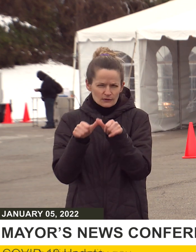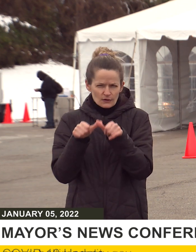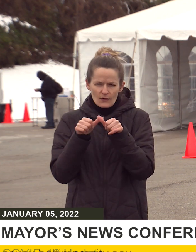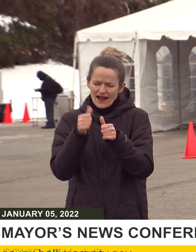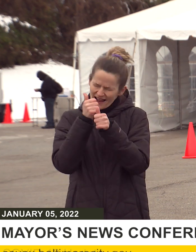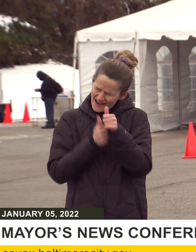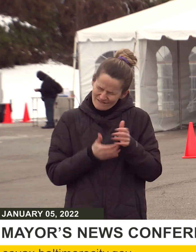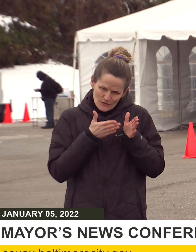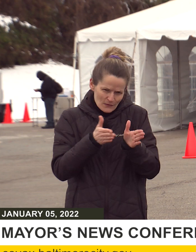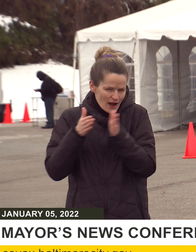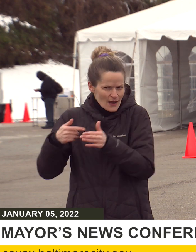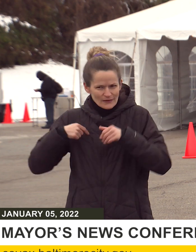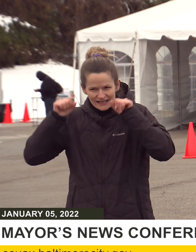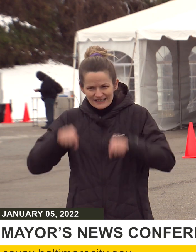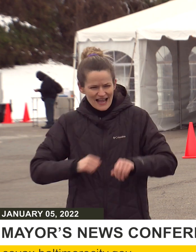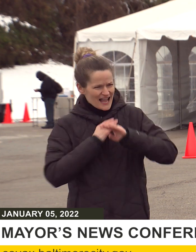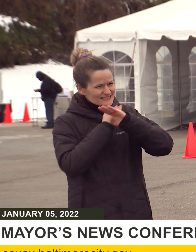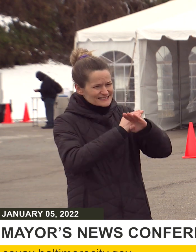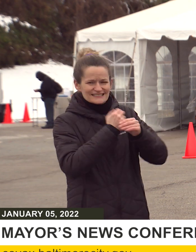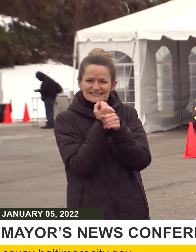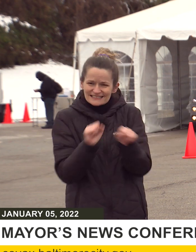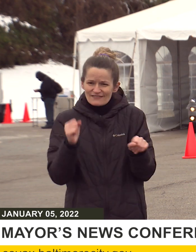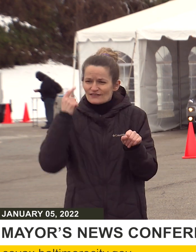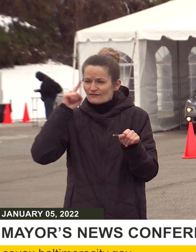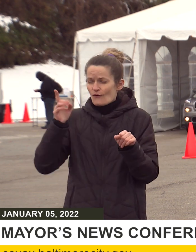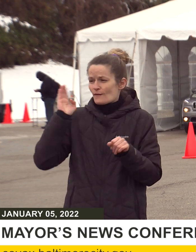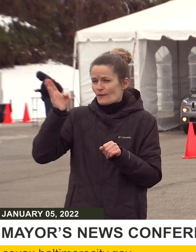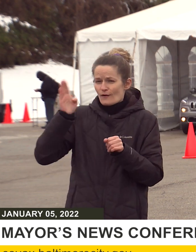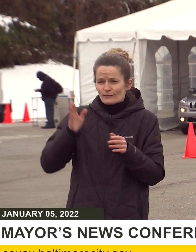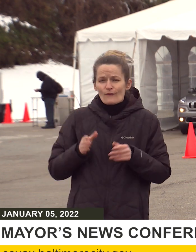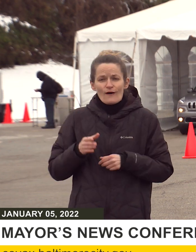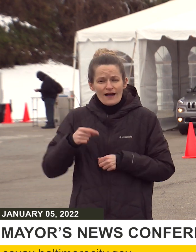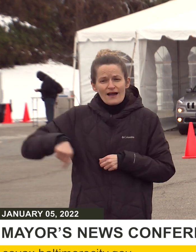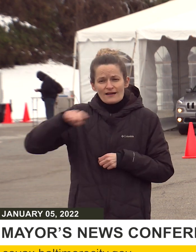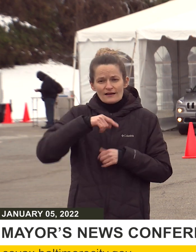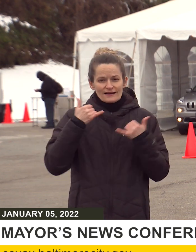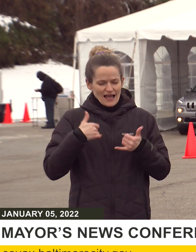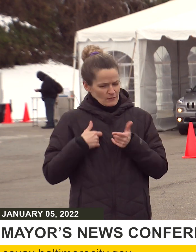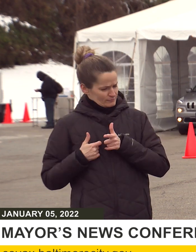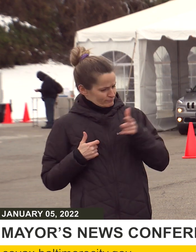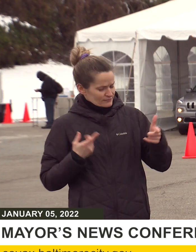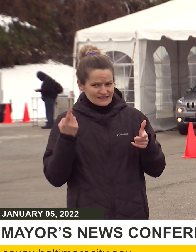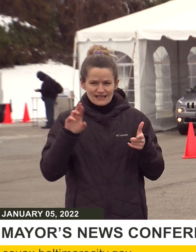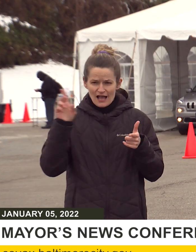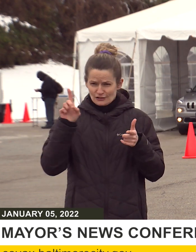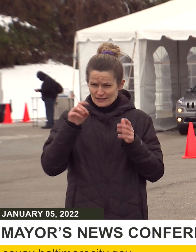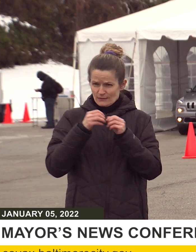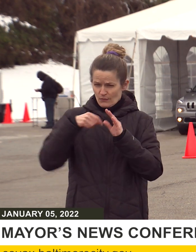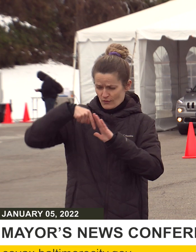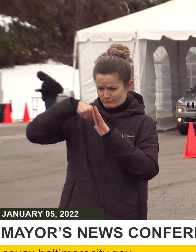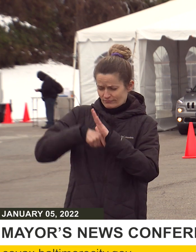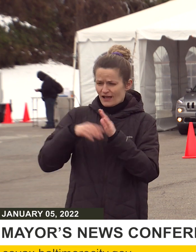Baltimoreans safe. And now I will turn it over to Dr. D for more specifics about our metrics and where we are. Dr.